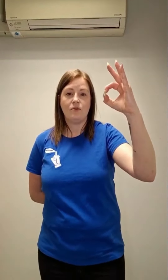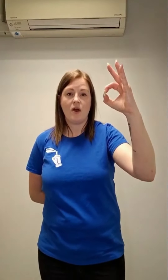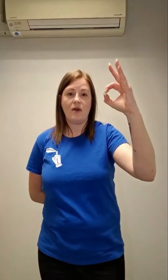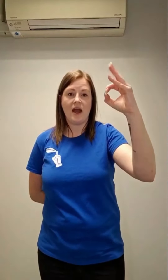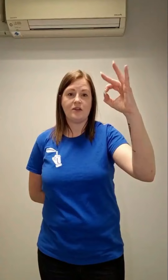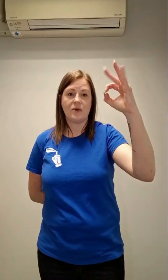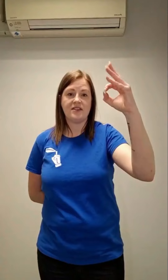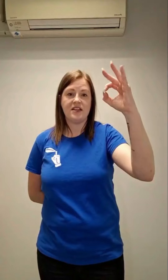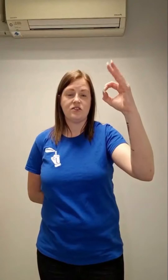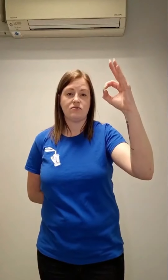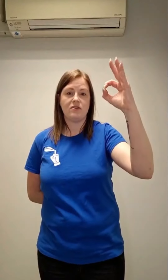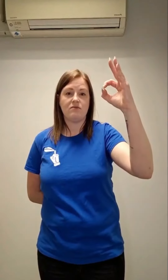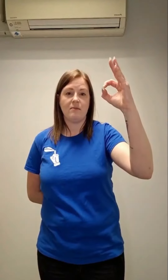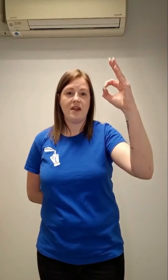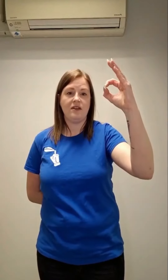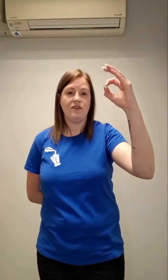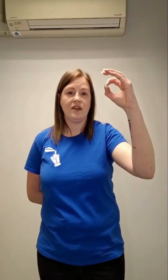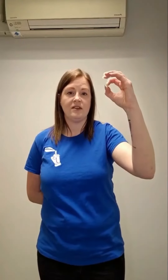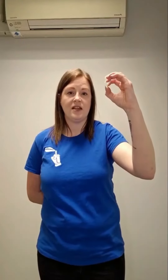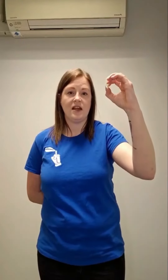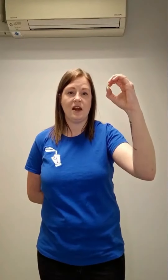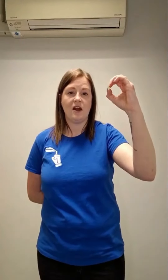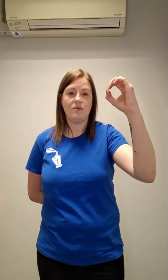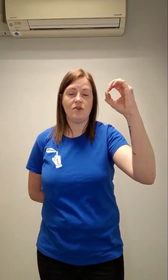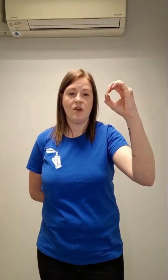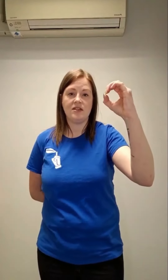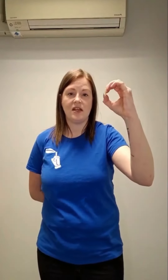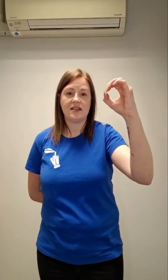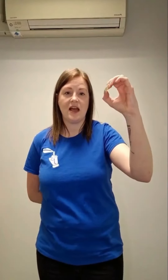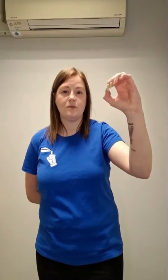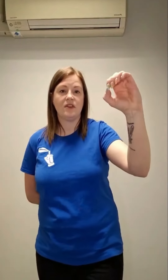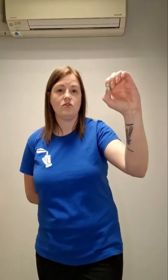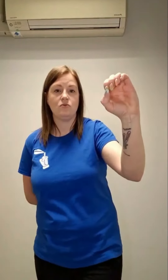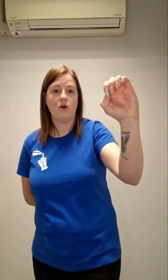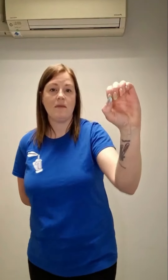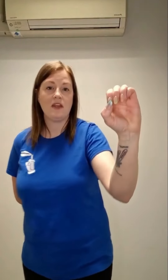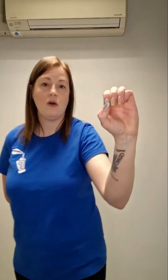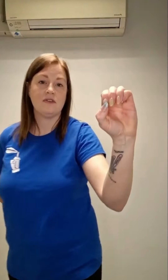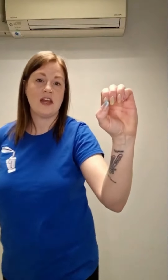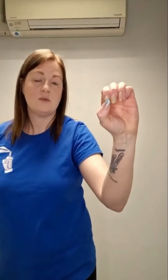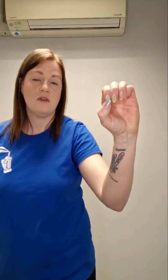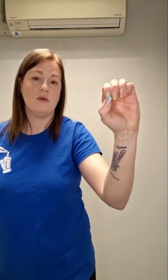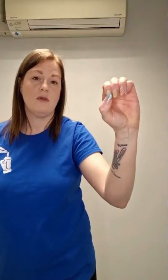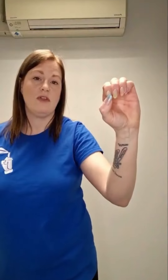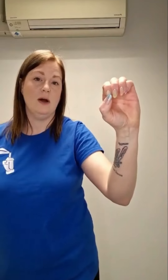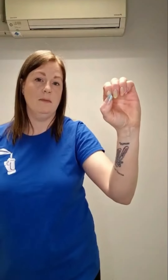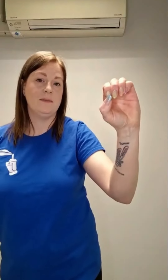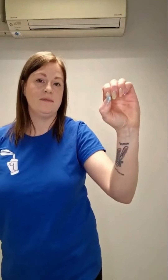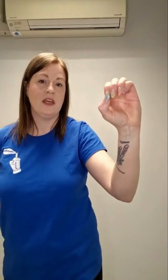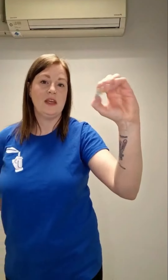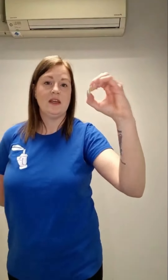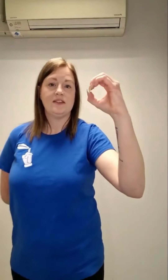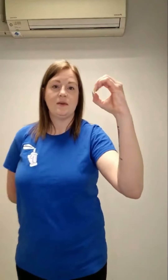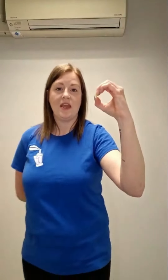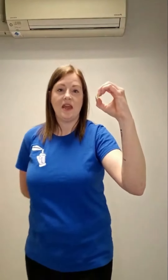O hand brings these three remaining fingers in line with your index hand, but they do not make contact with your thumb. So again, keep